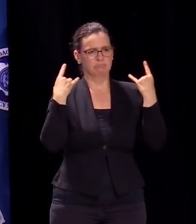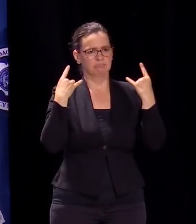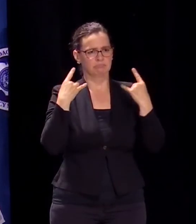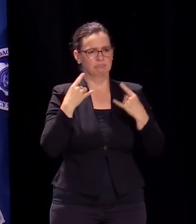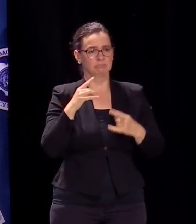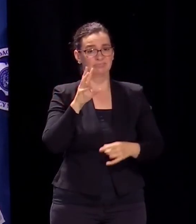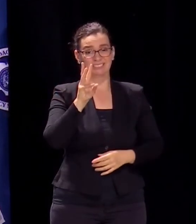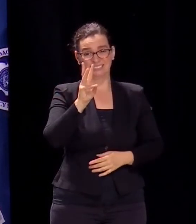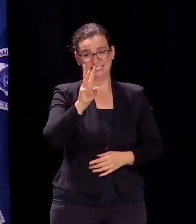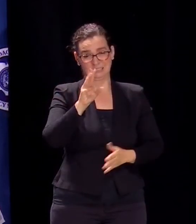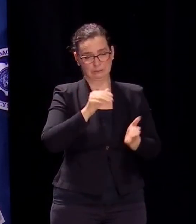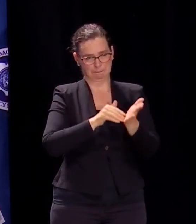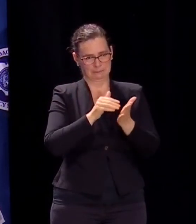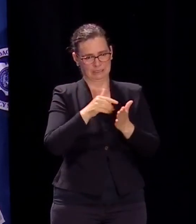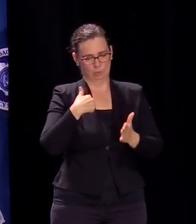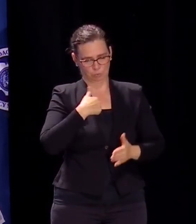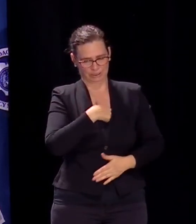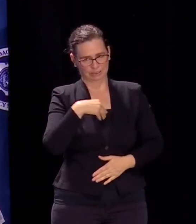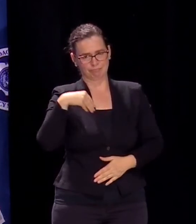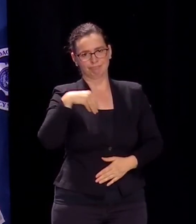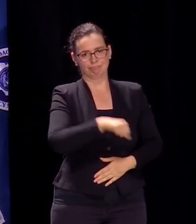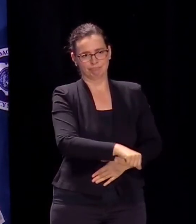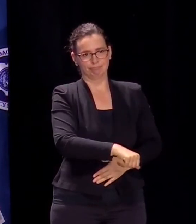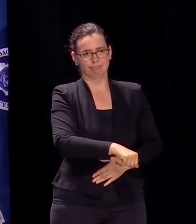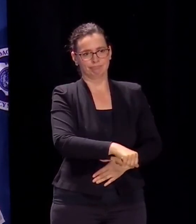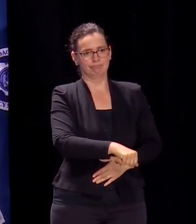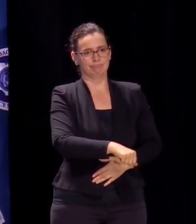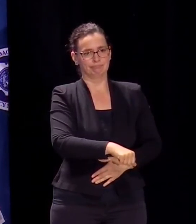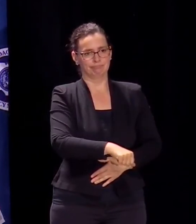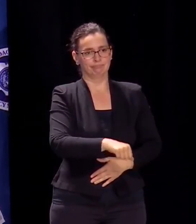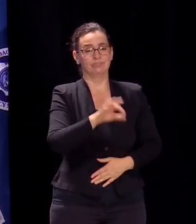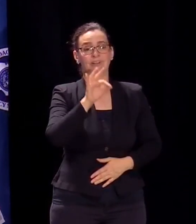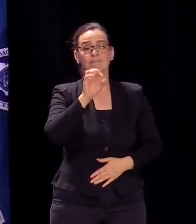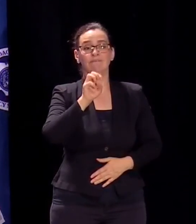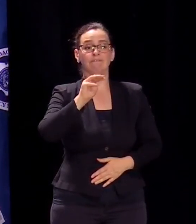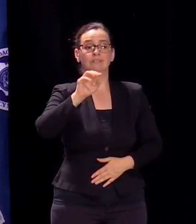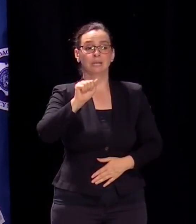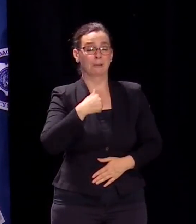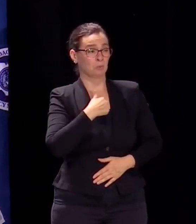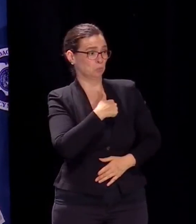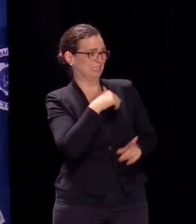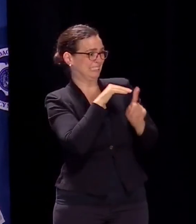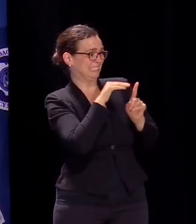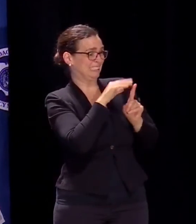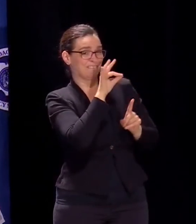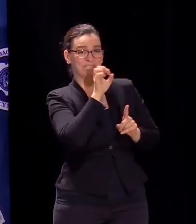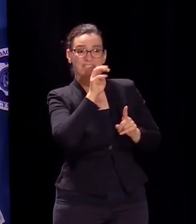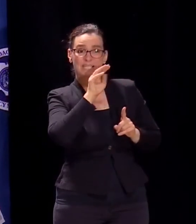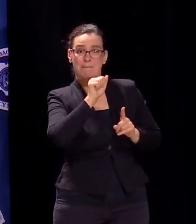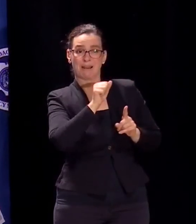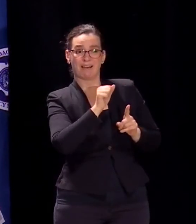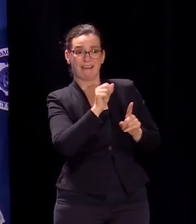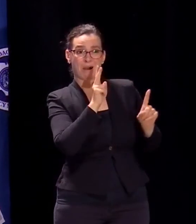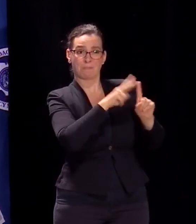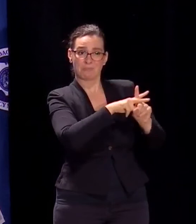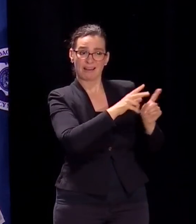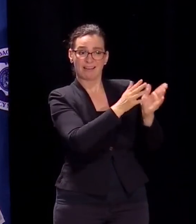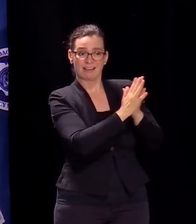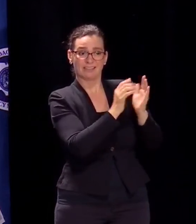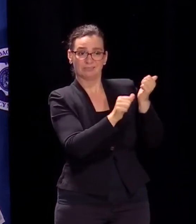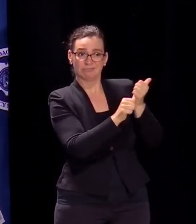if the local share was a verbal waiver at one point. We don't know if that verbal waiver is still good or not good.